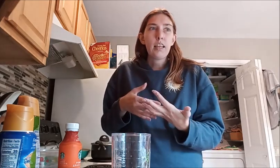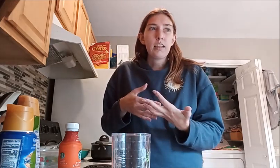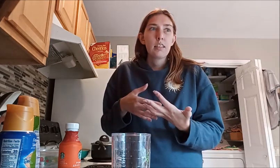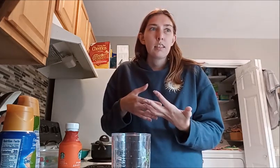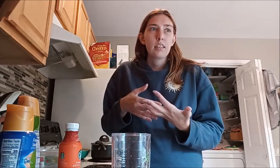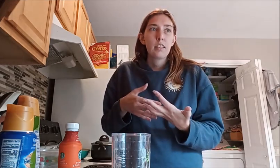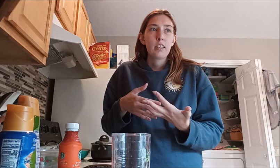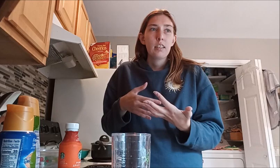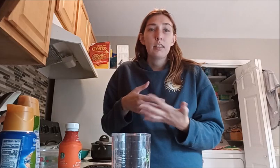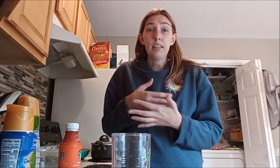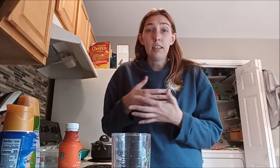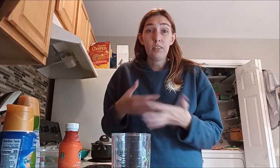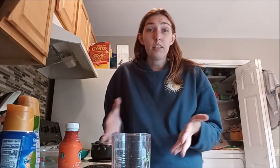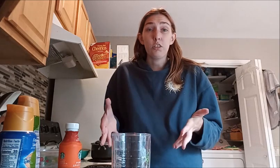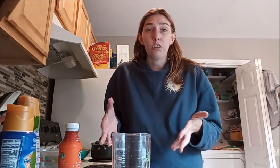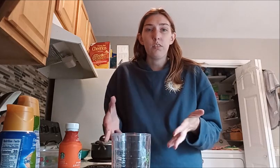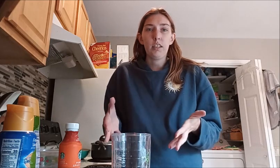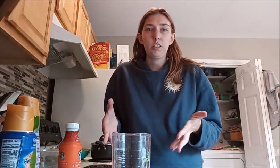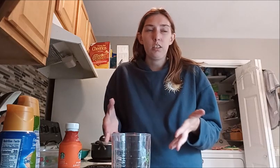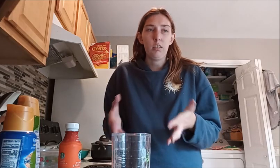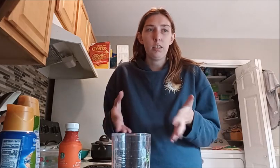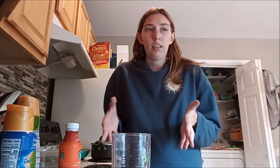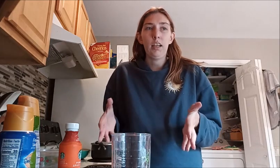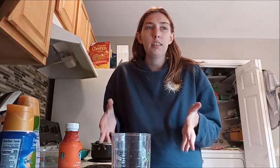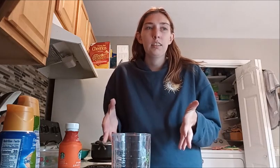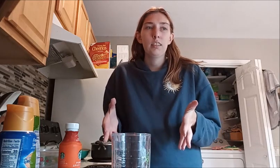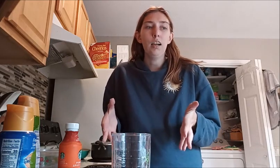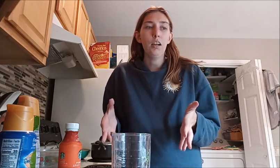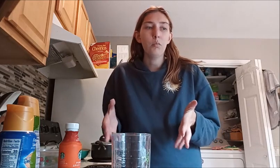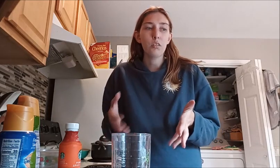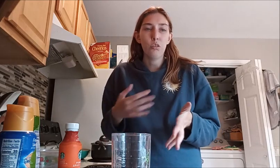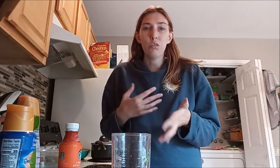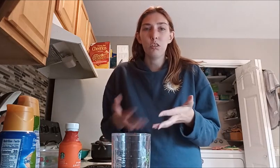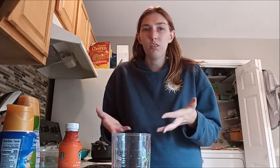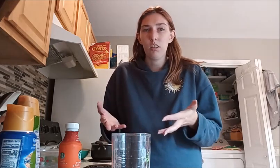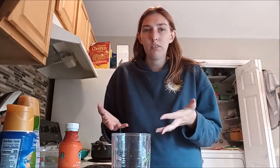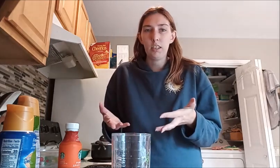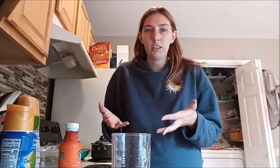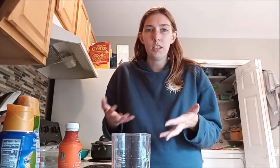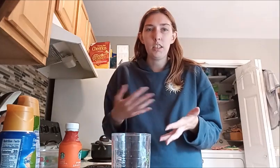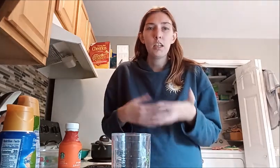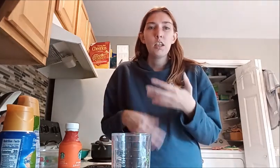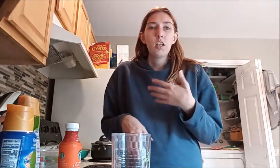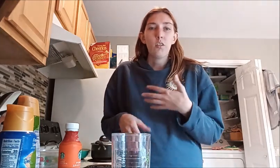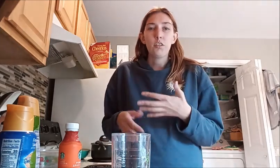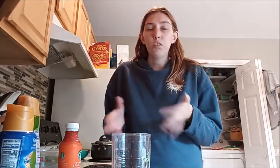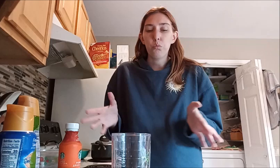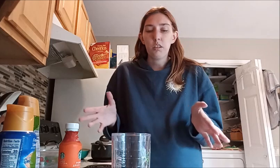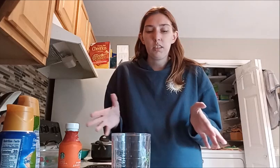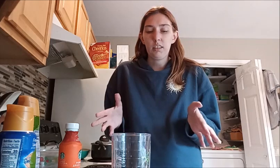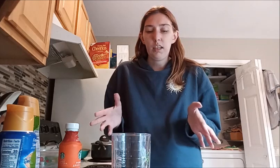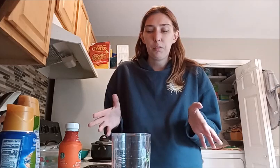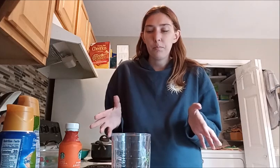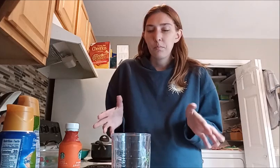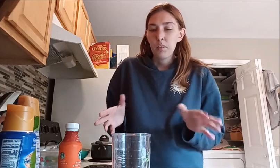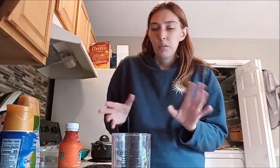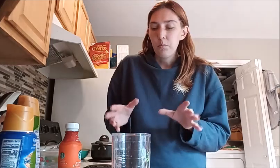they definitely deserve a vacation, I'll say that. So who knows if they're on vacation, or who knows what exactly happened. But